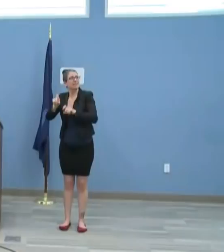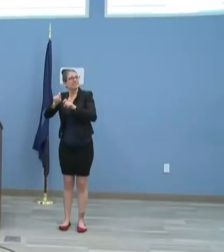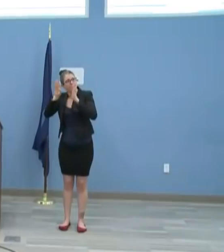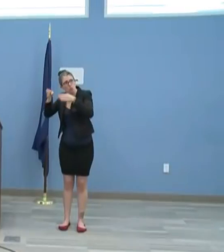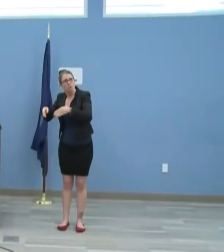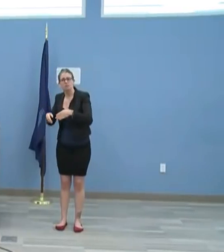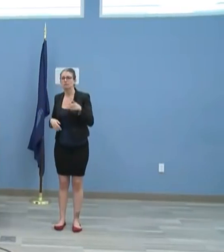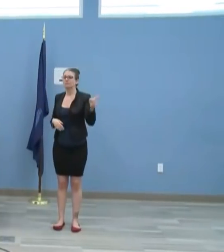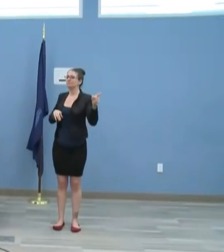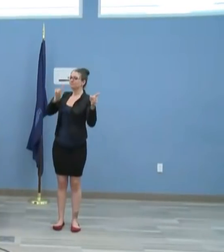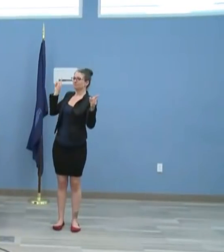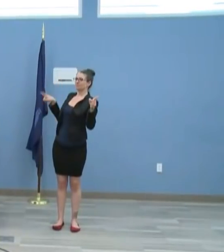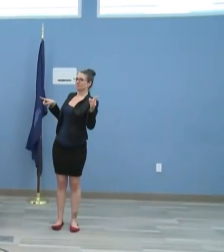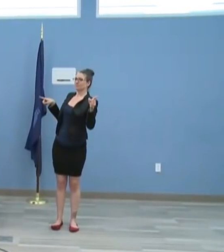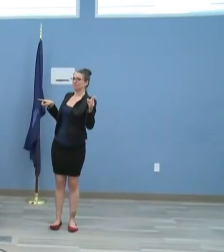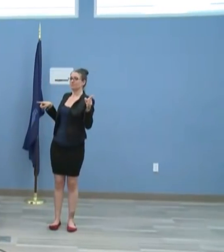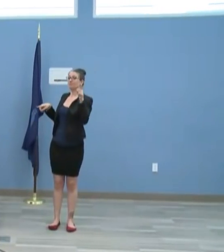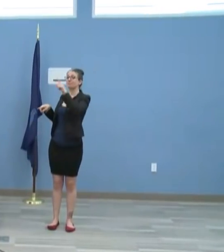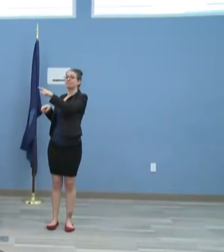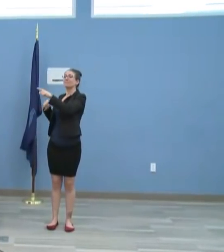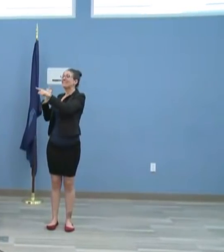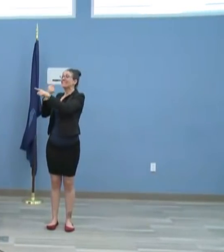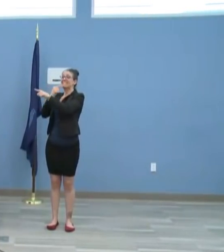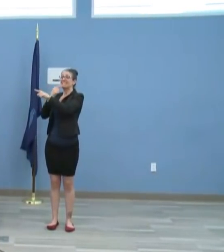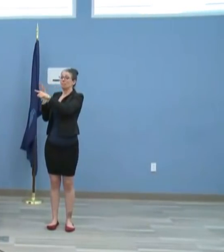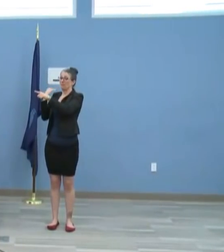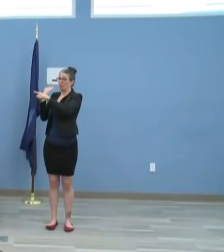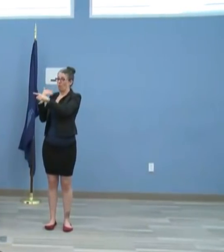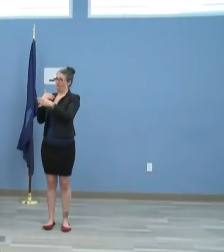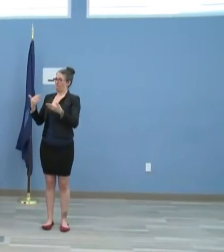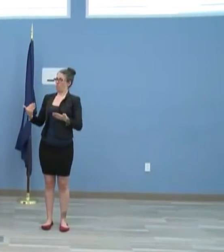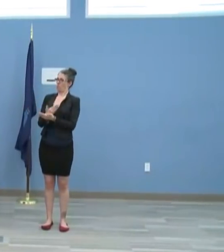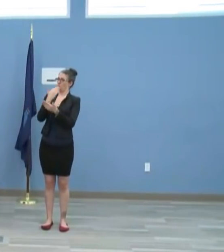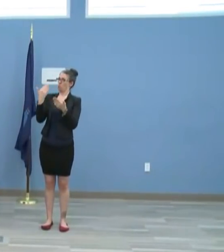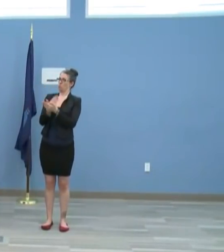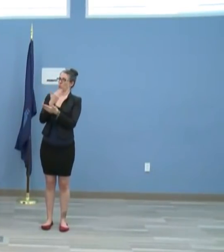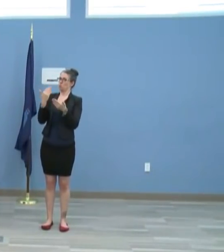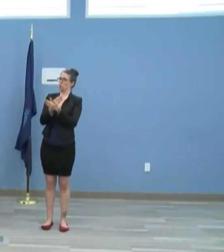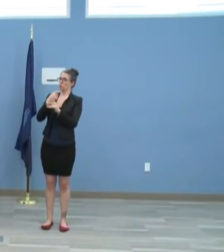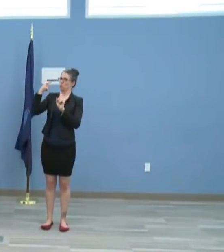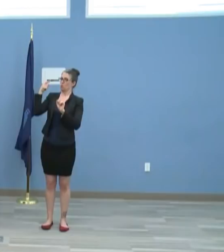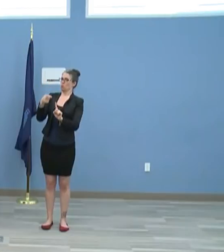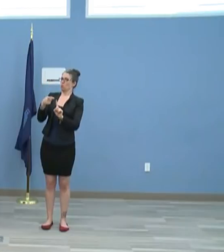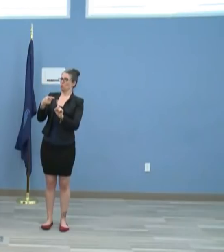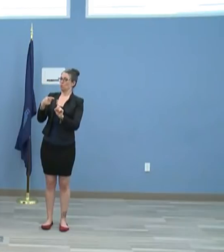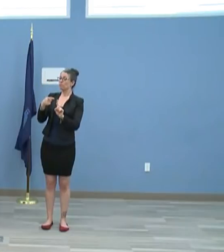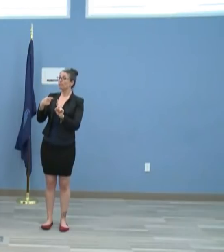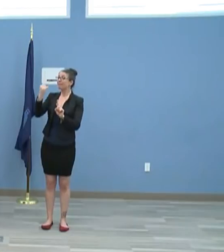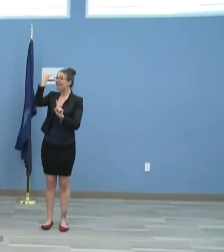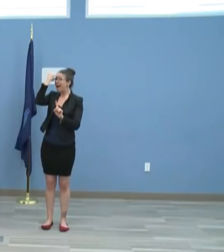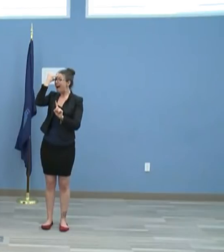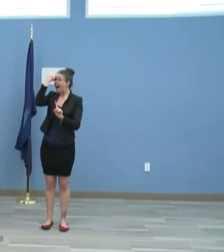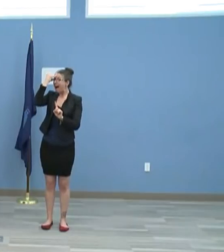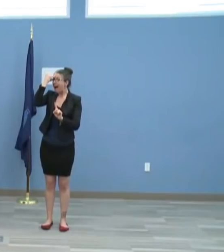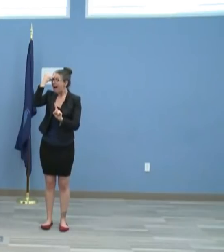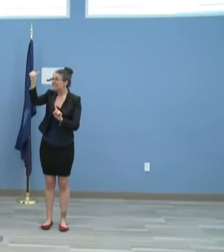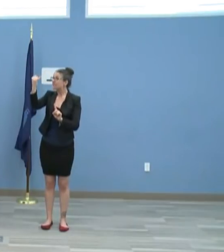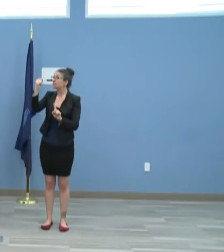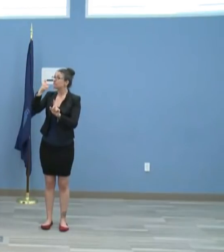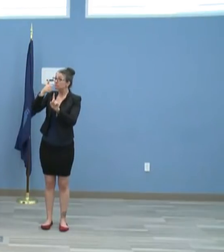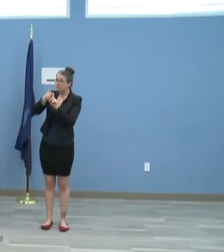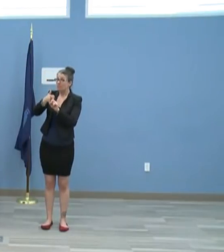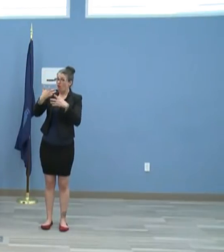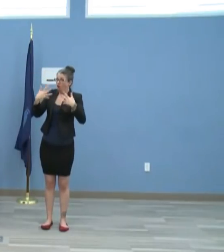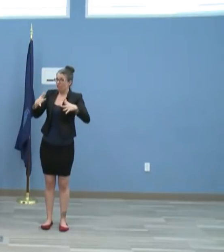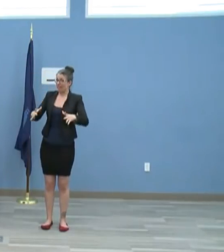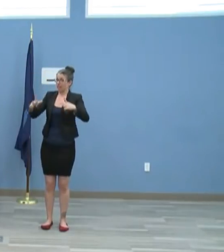Happy to take some questions. What he was saying earlier, is there a new directive that only people at high risk for coronavirus can